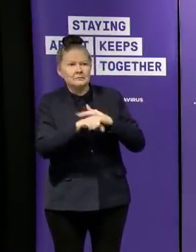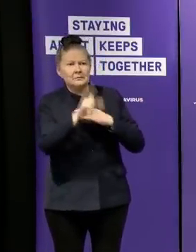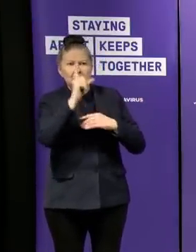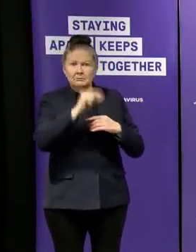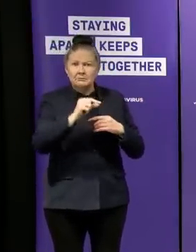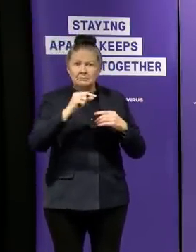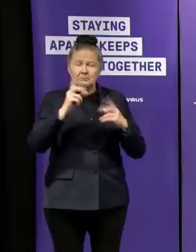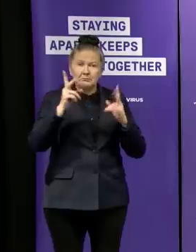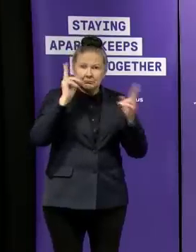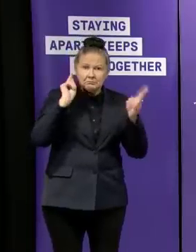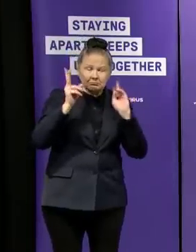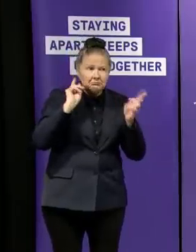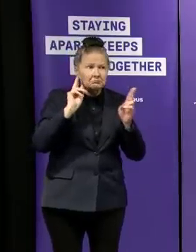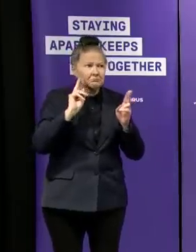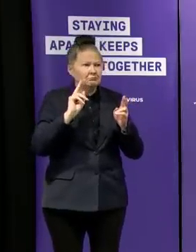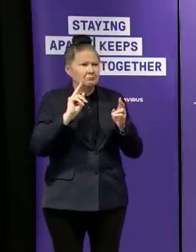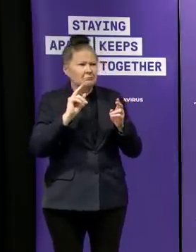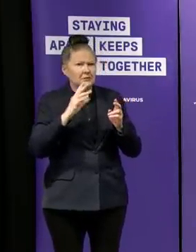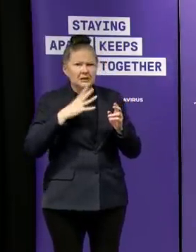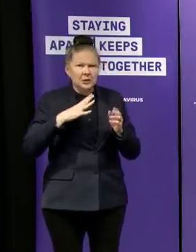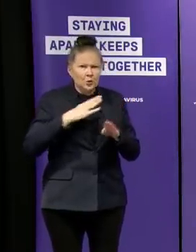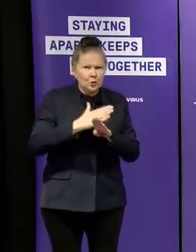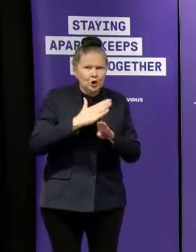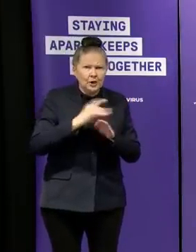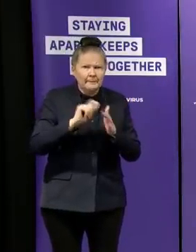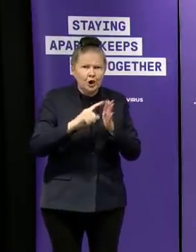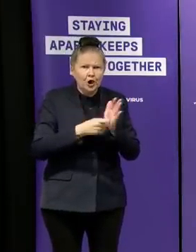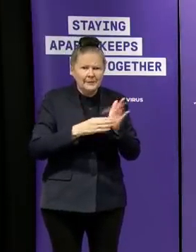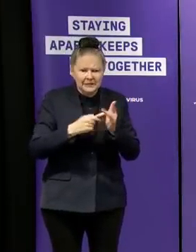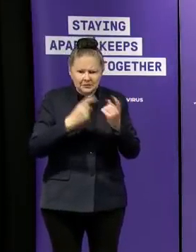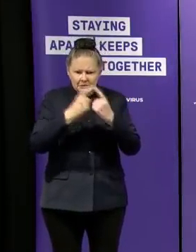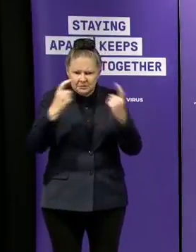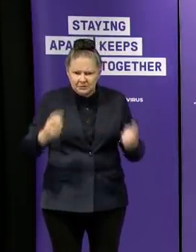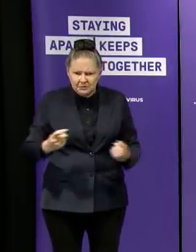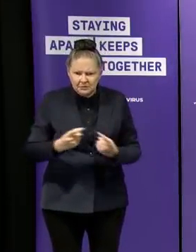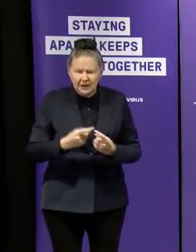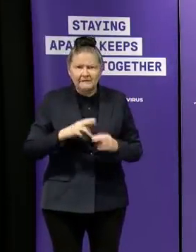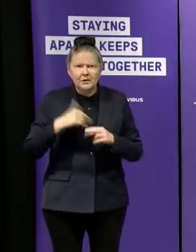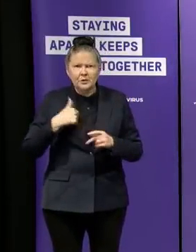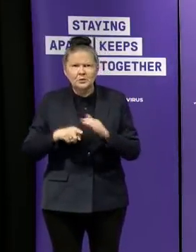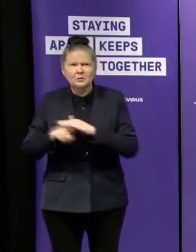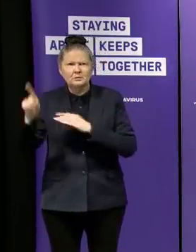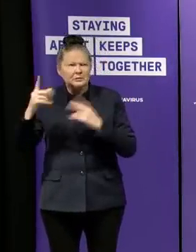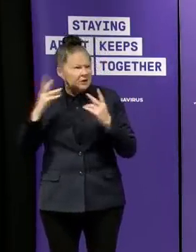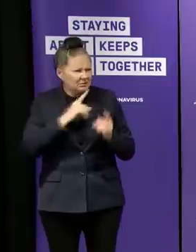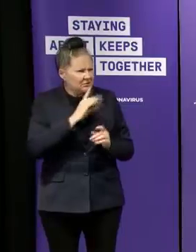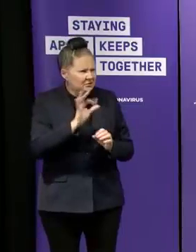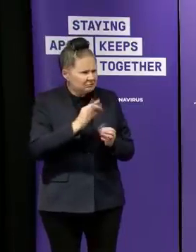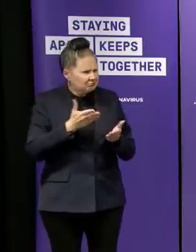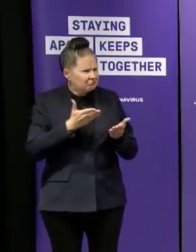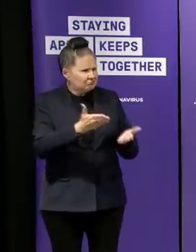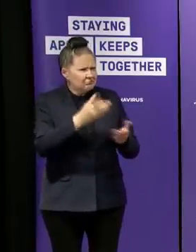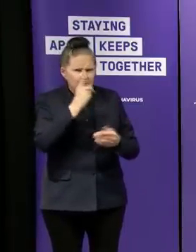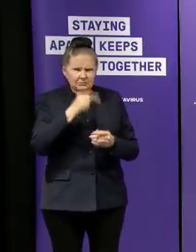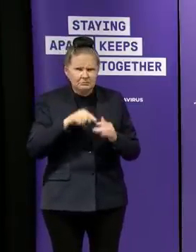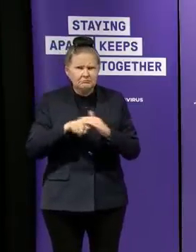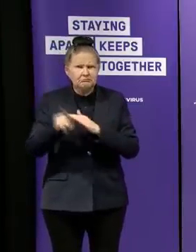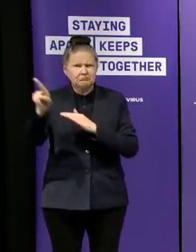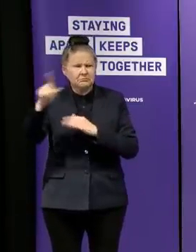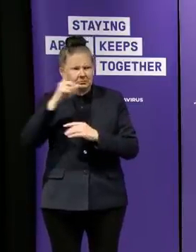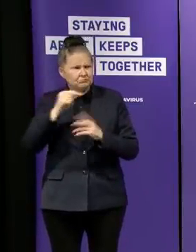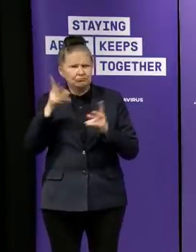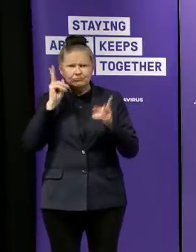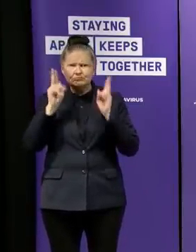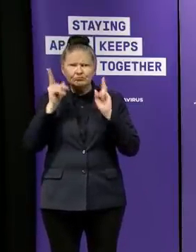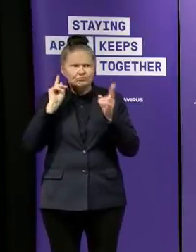haircut? And do you still need a work permit, given you can go and get a haircut? No, that's a permitted reason. So you can leave your home to go and access that